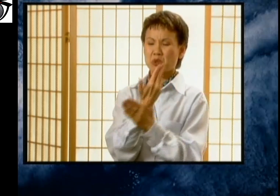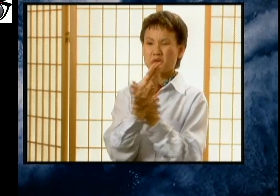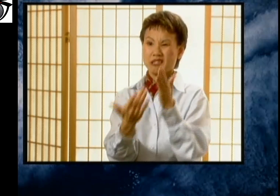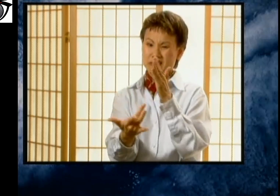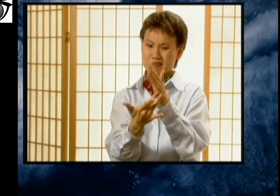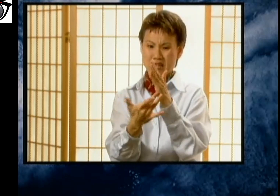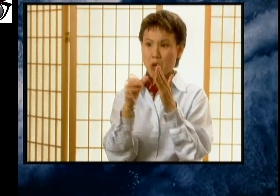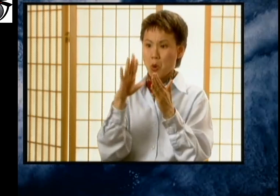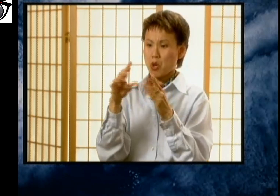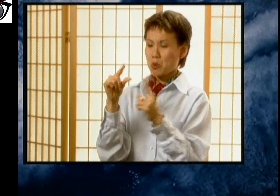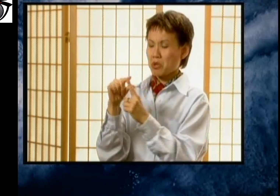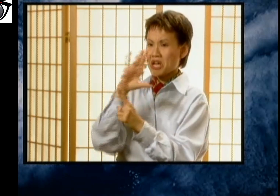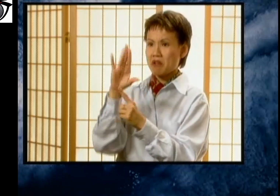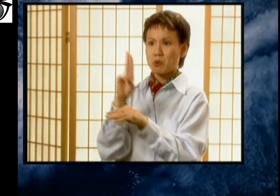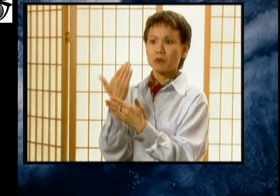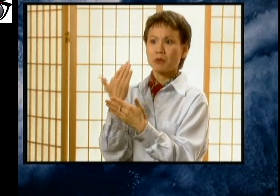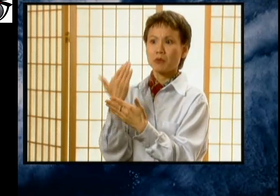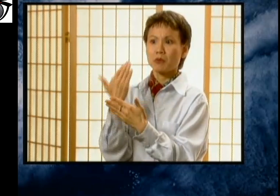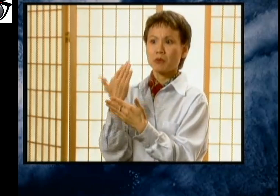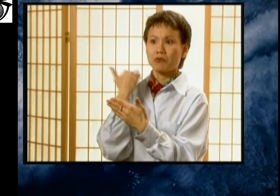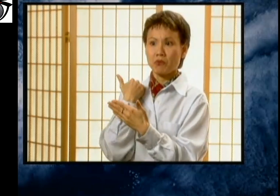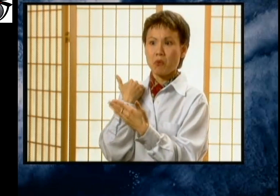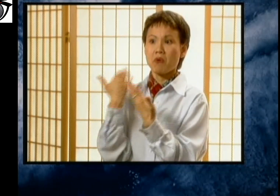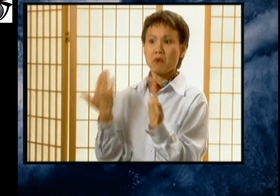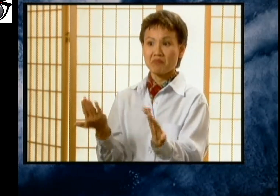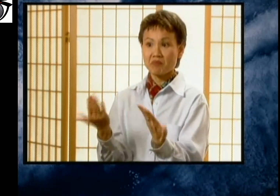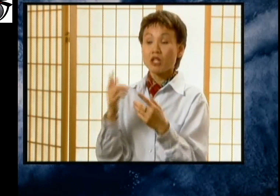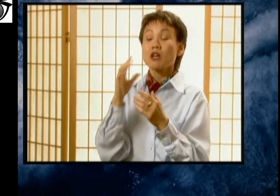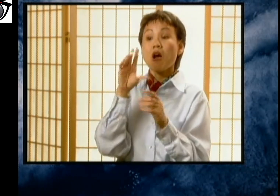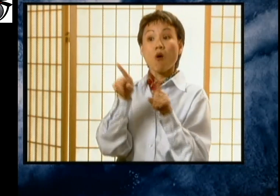name new technology and terms,